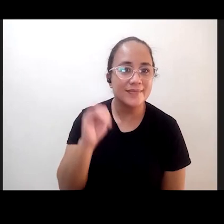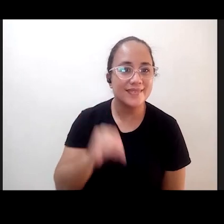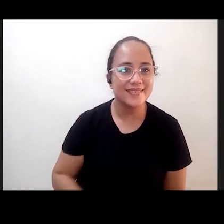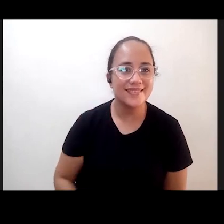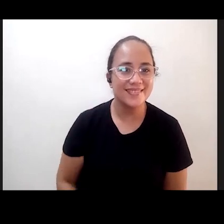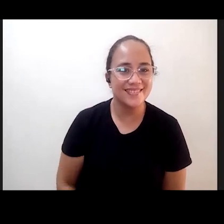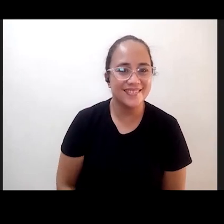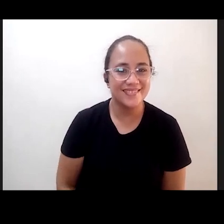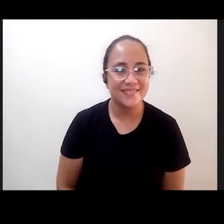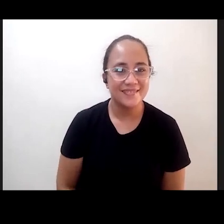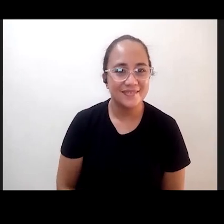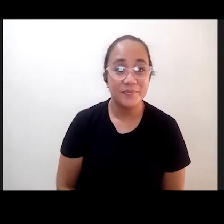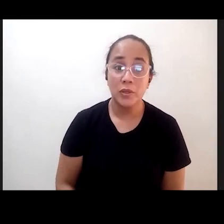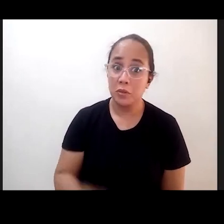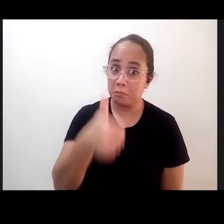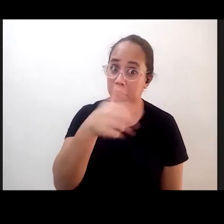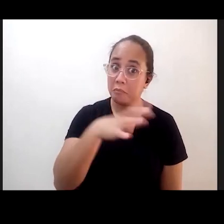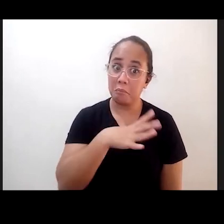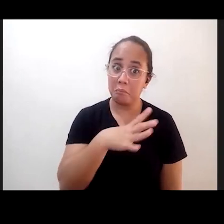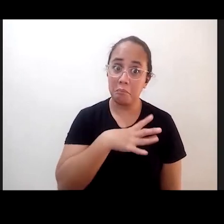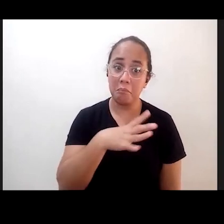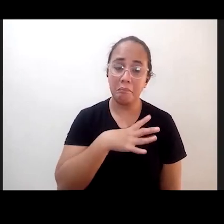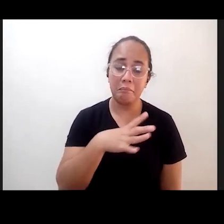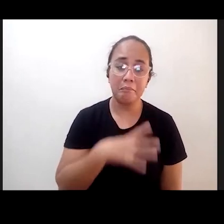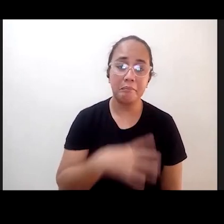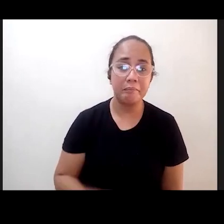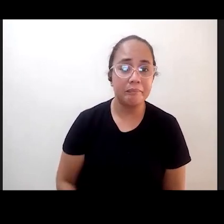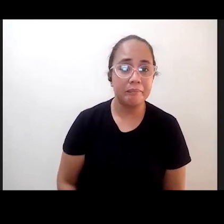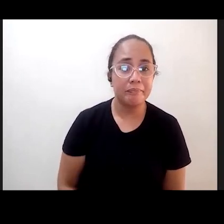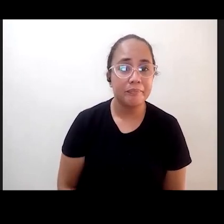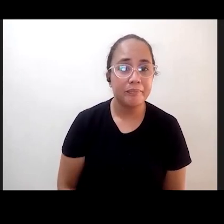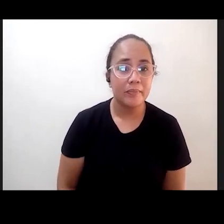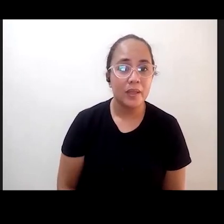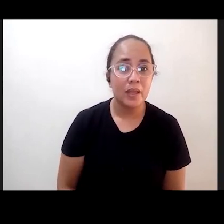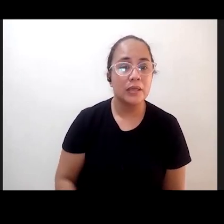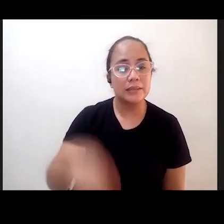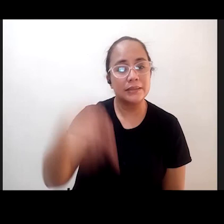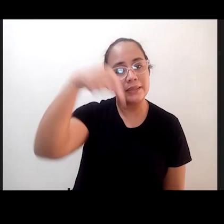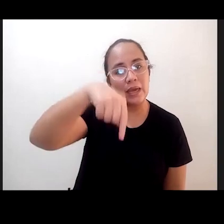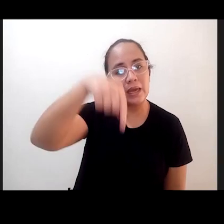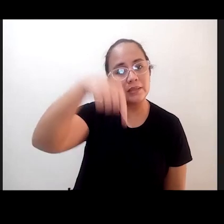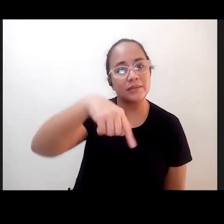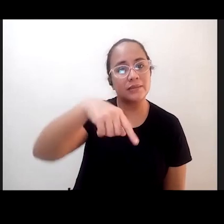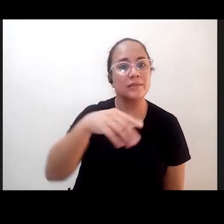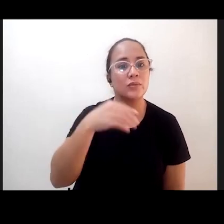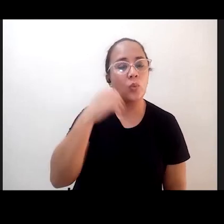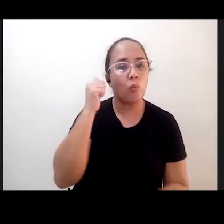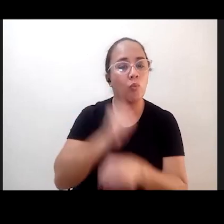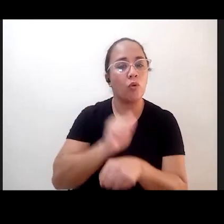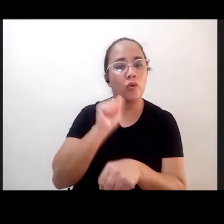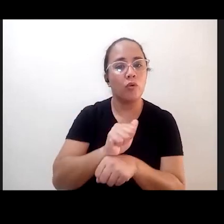Yes, okay, that's fine. Okay, let's go down and look at the homework.